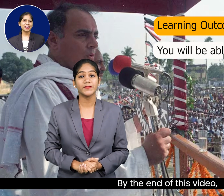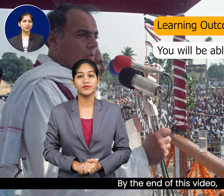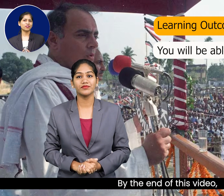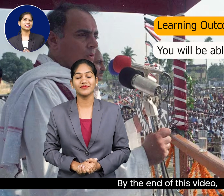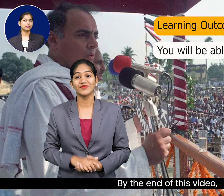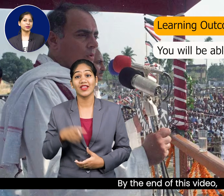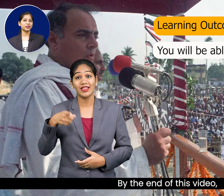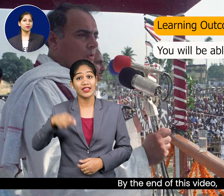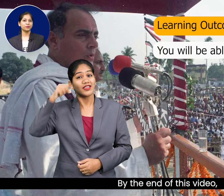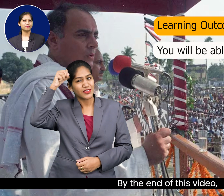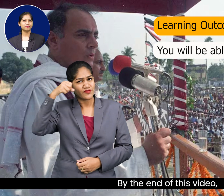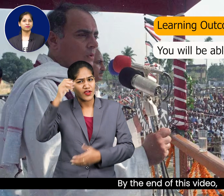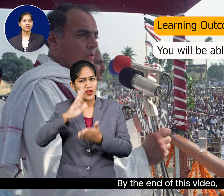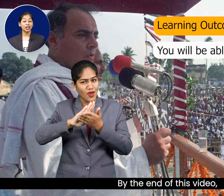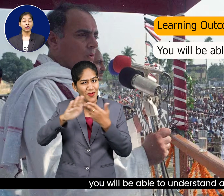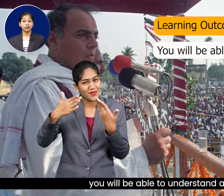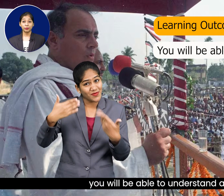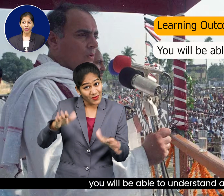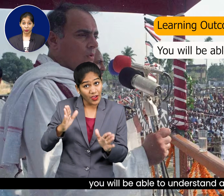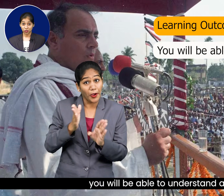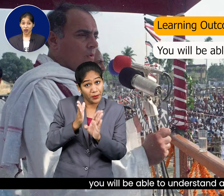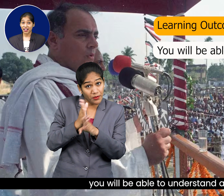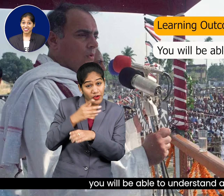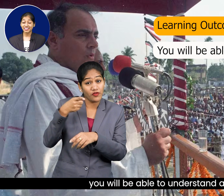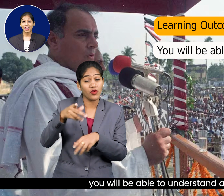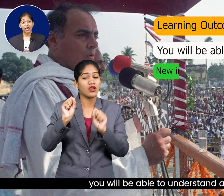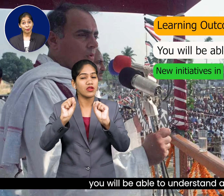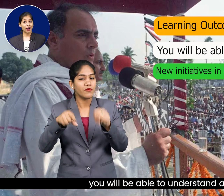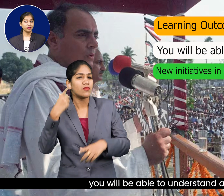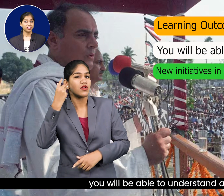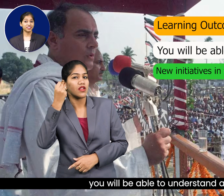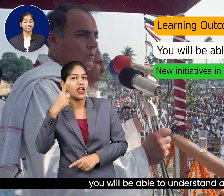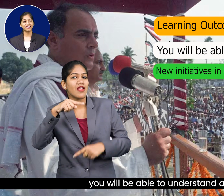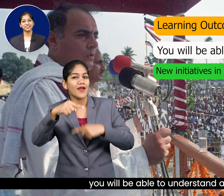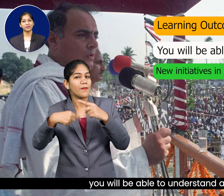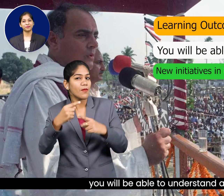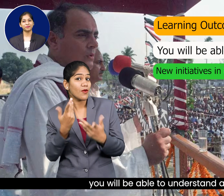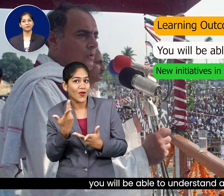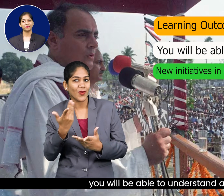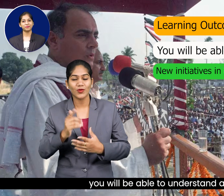By the end of this video, you will be able to understand about